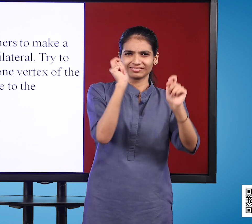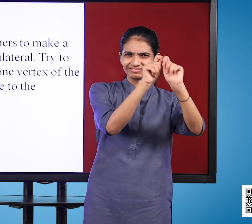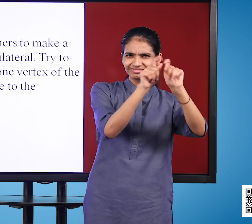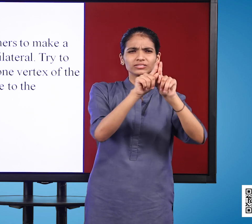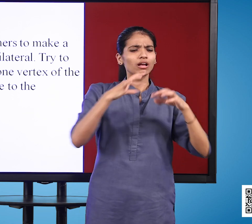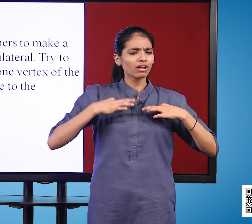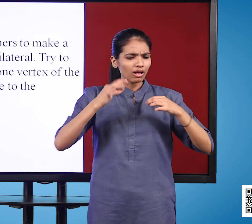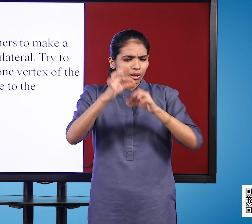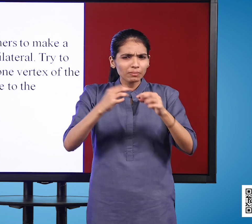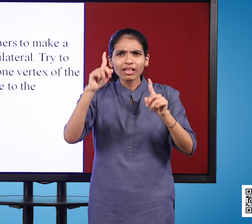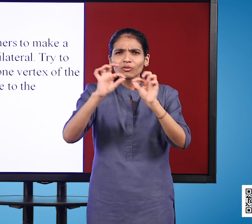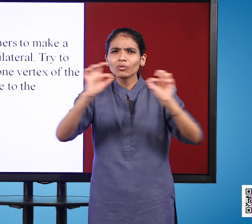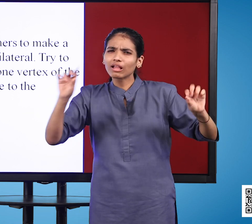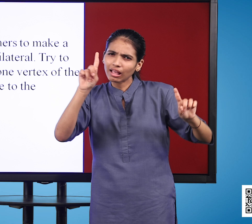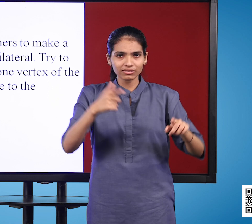and a quadrilateral.